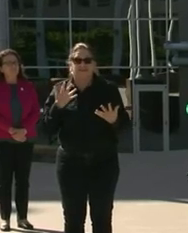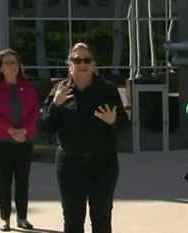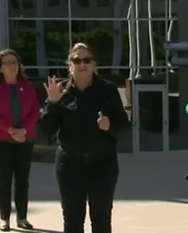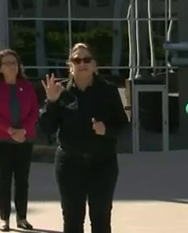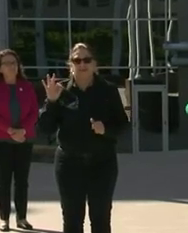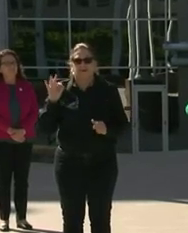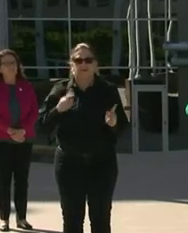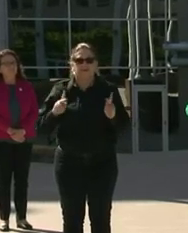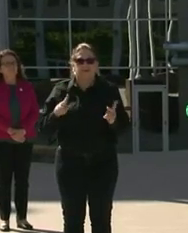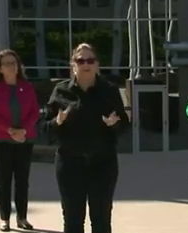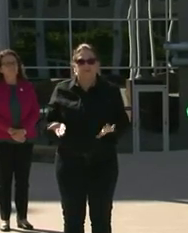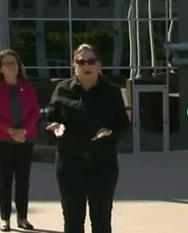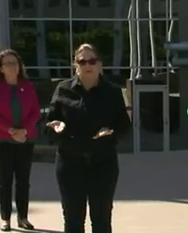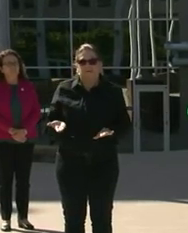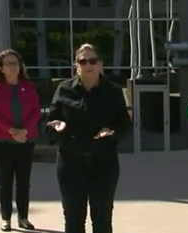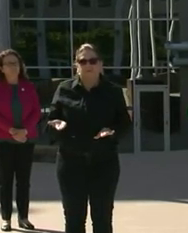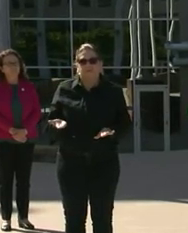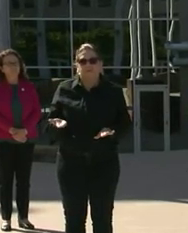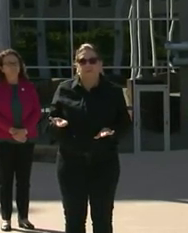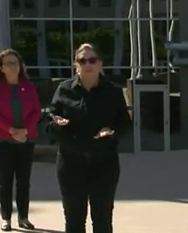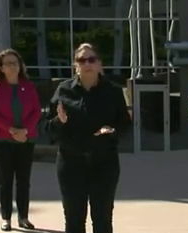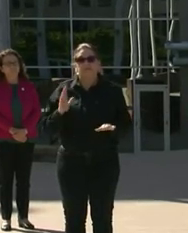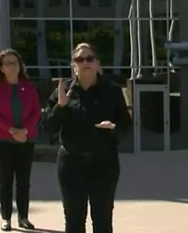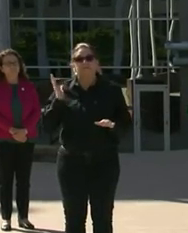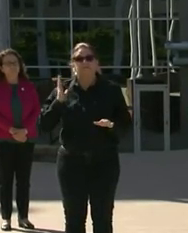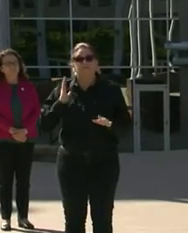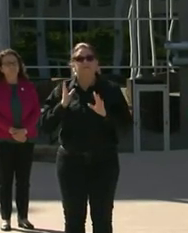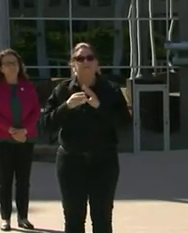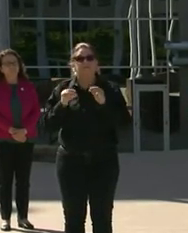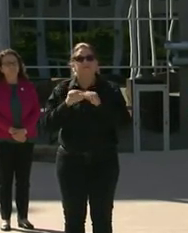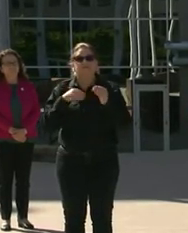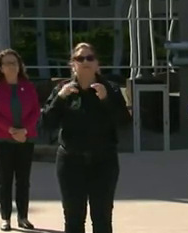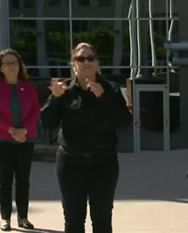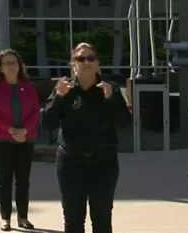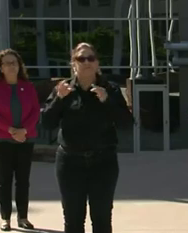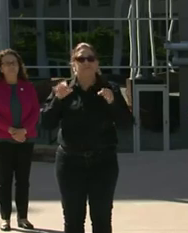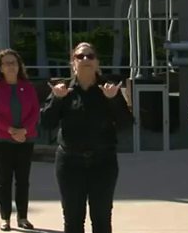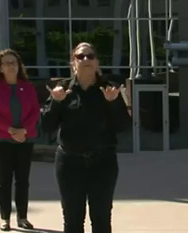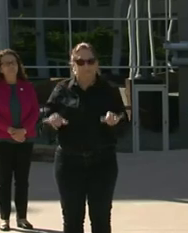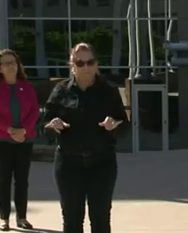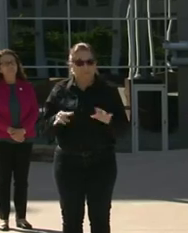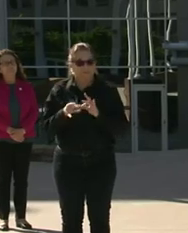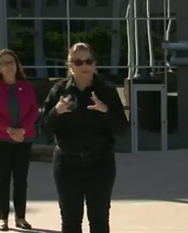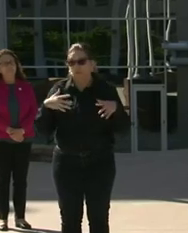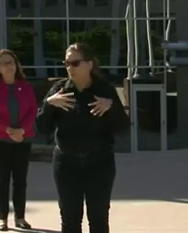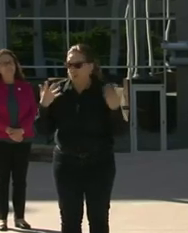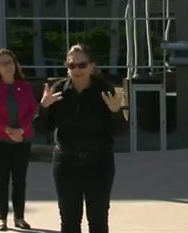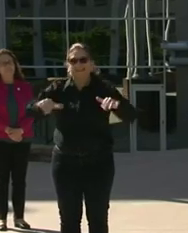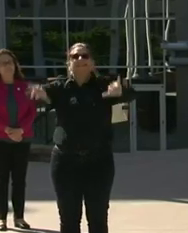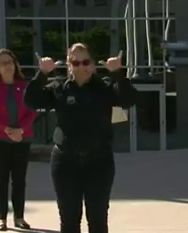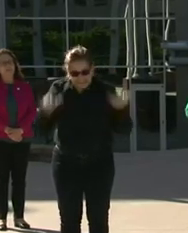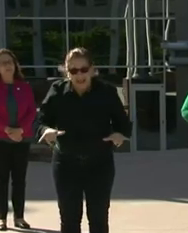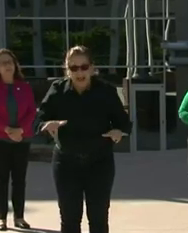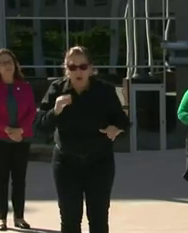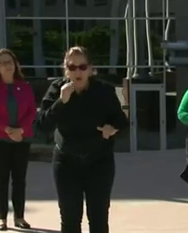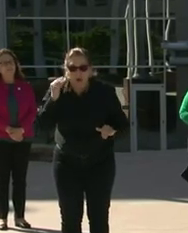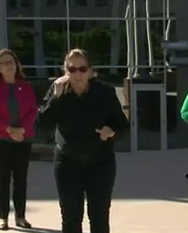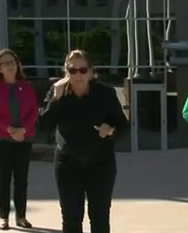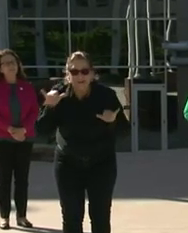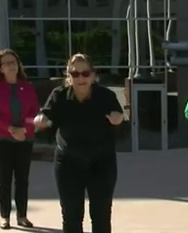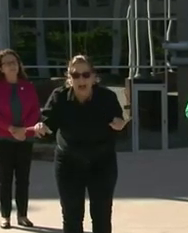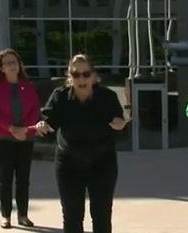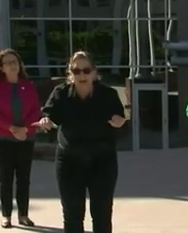remains the same: stay home. As I've said before, the only reasons you should be leaving your home are to buy